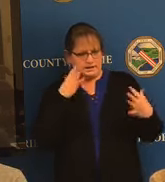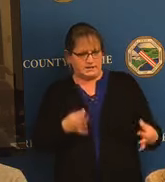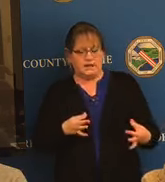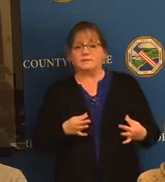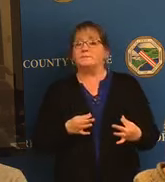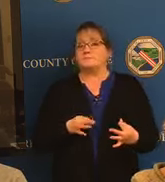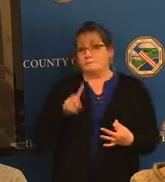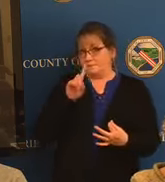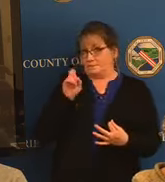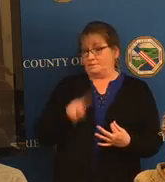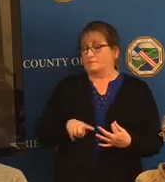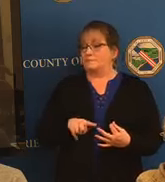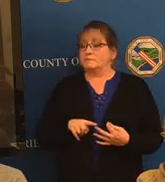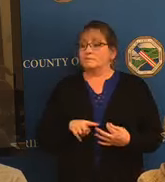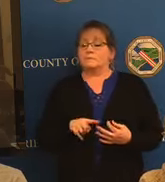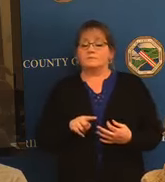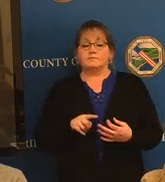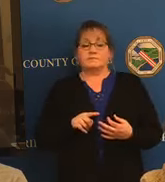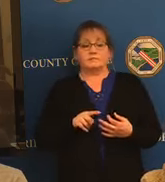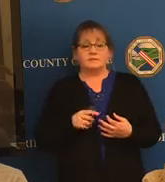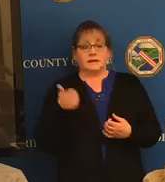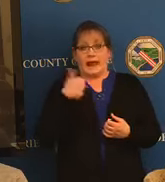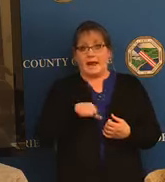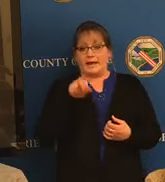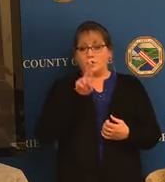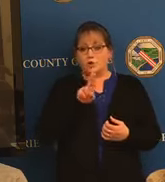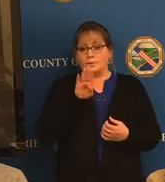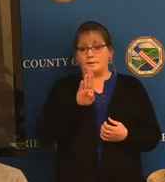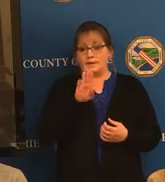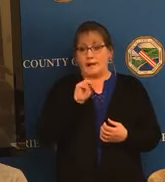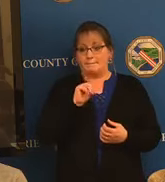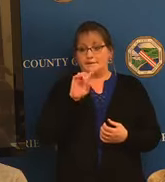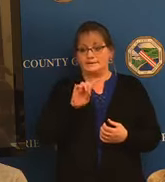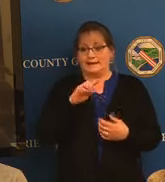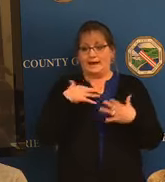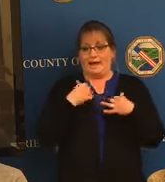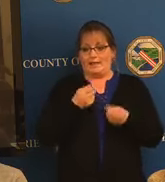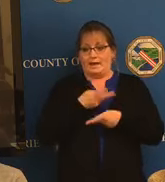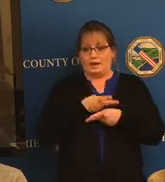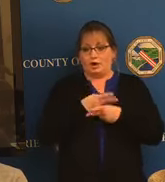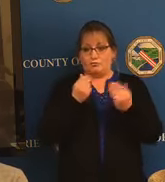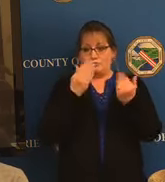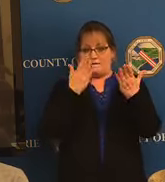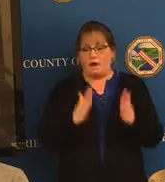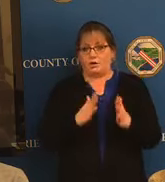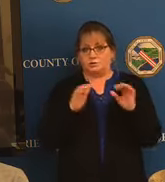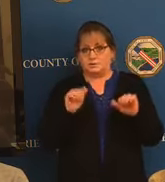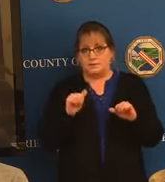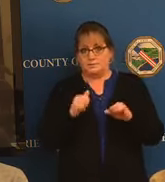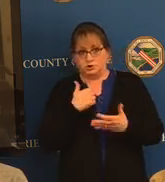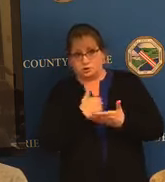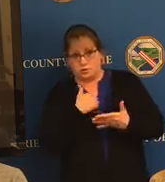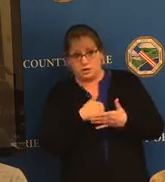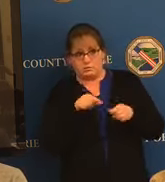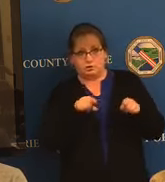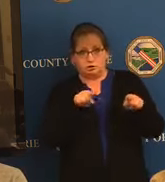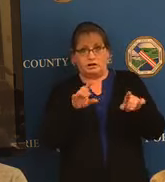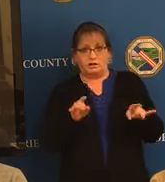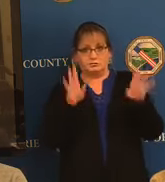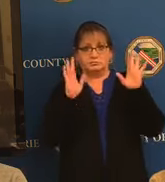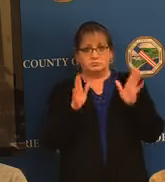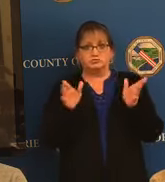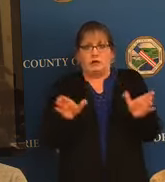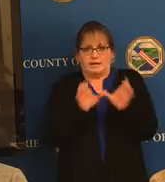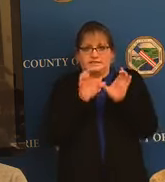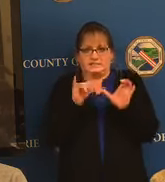So the question is, would any UB-MD healthcare providers be able to assist in the crisis if they